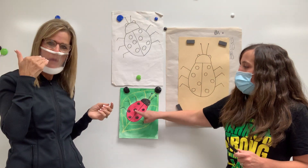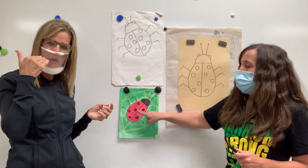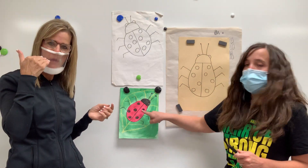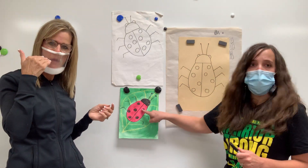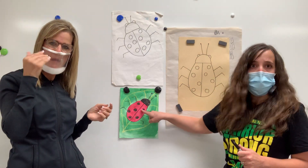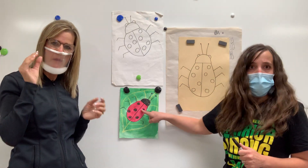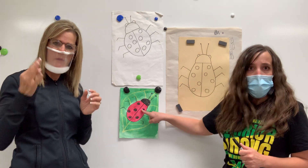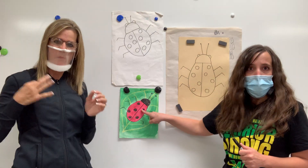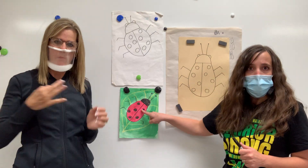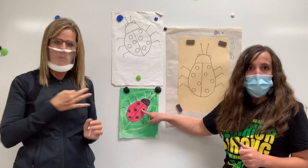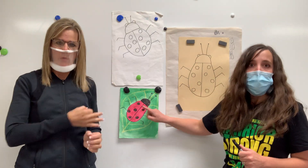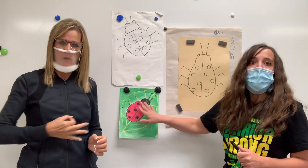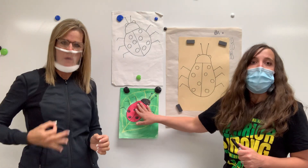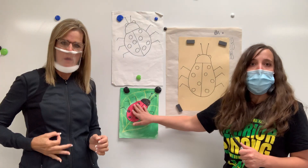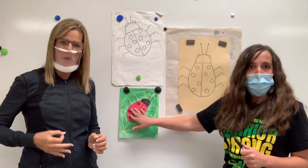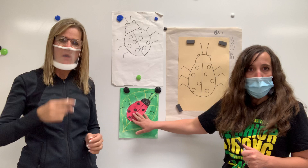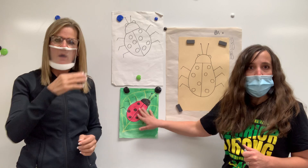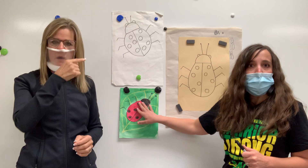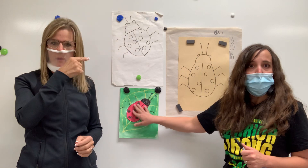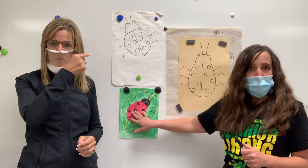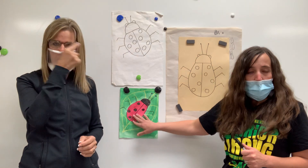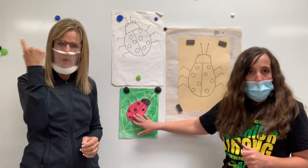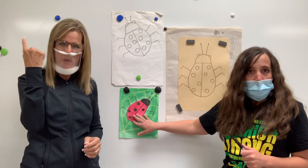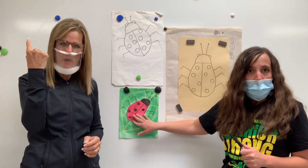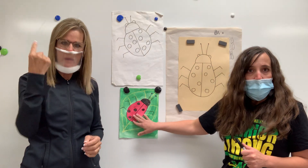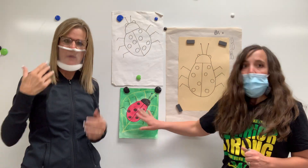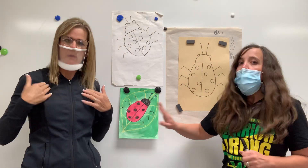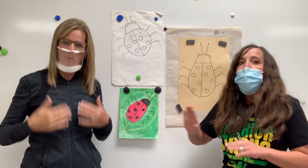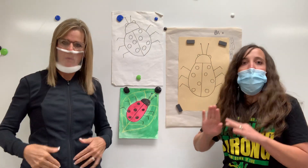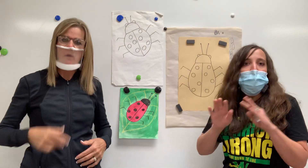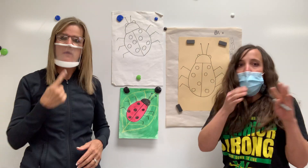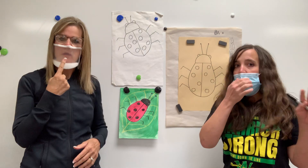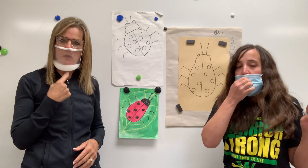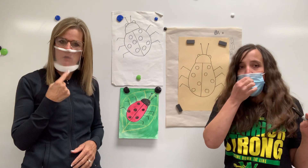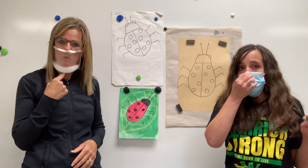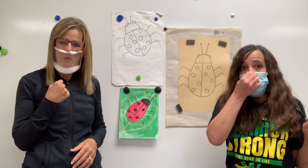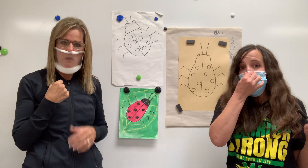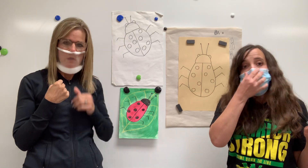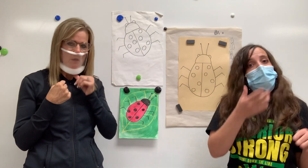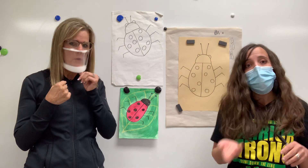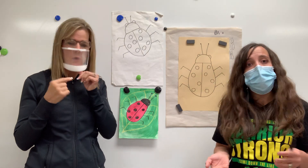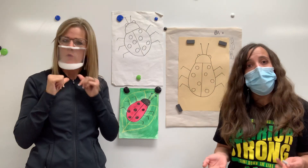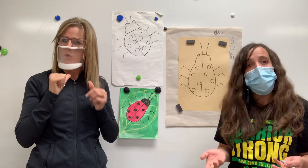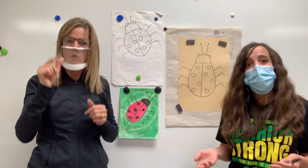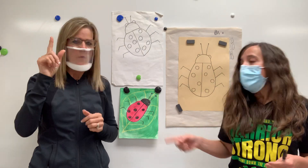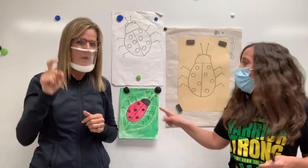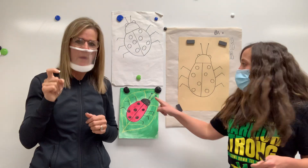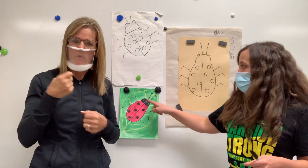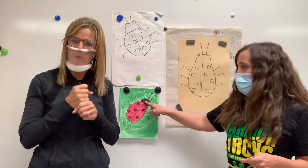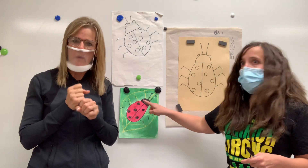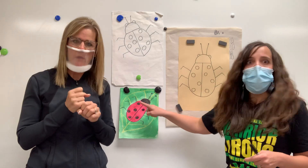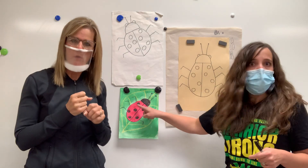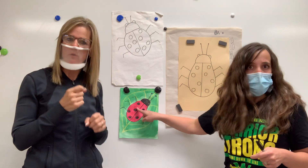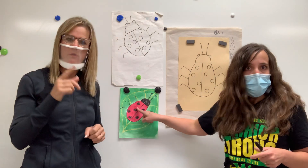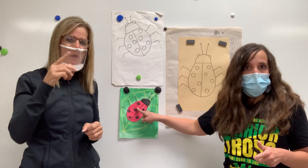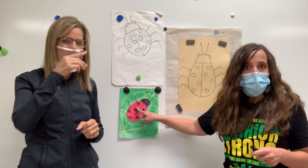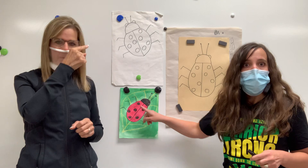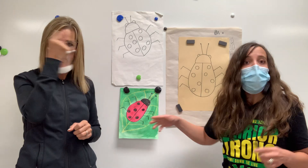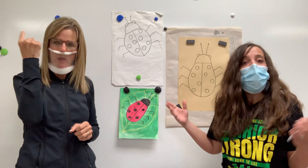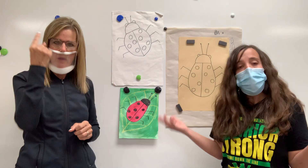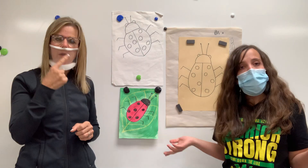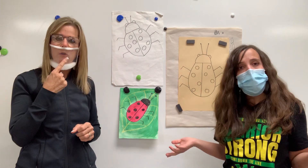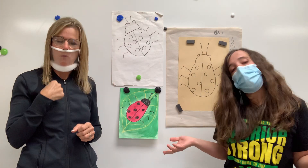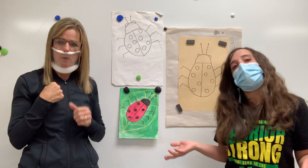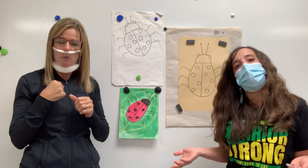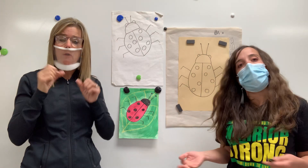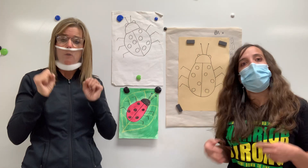their polka dots are black and their body is red. You do not have to make your ladybug black and red.